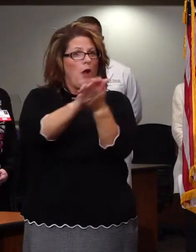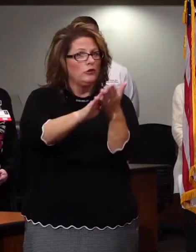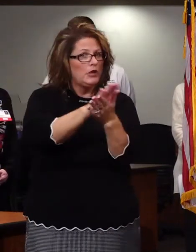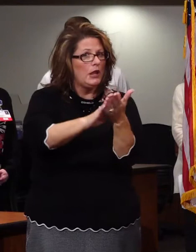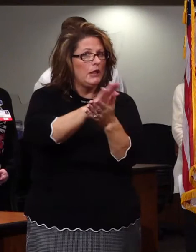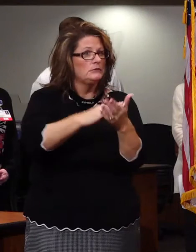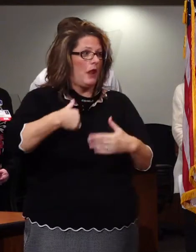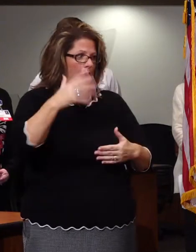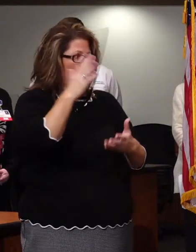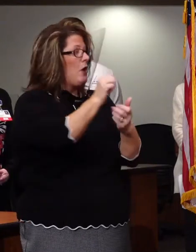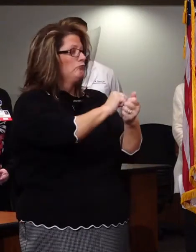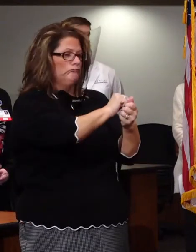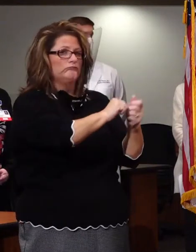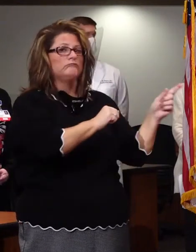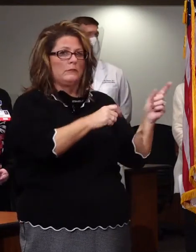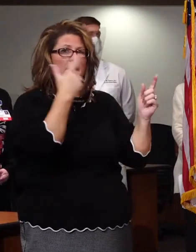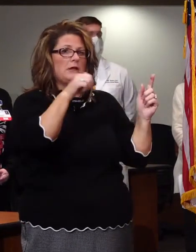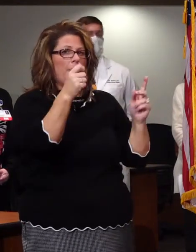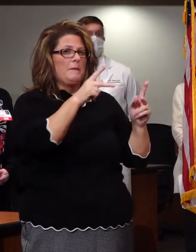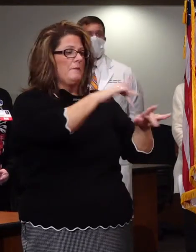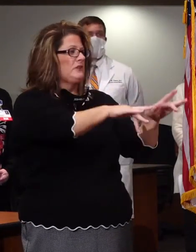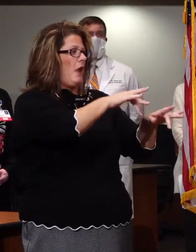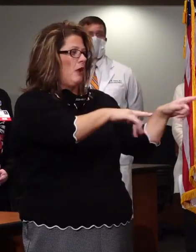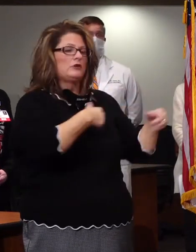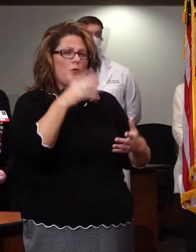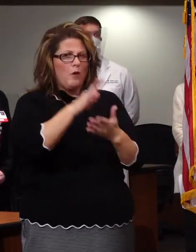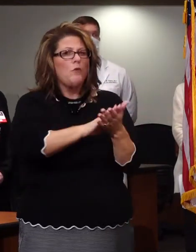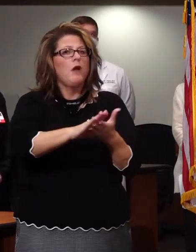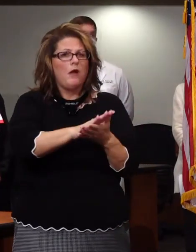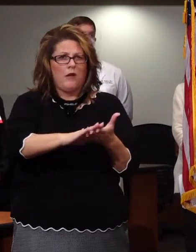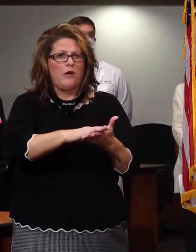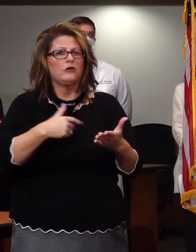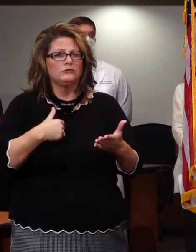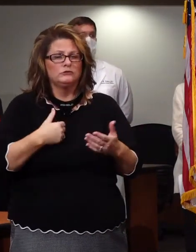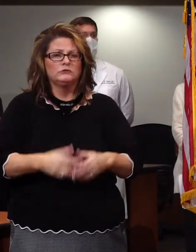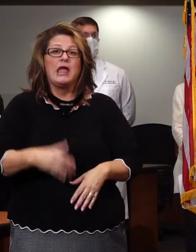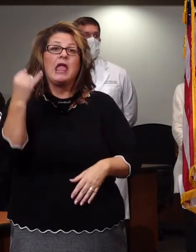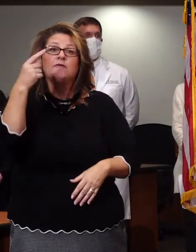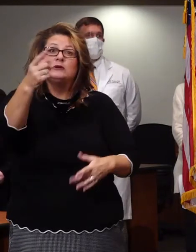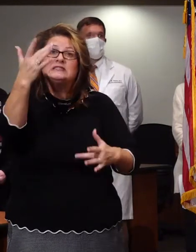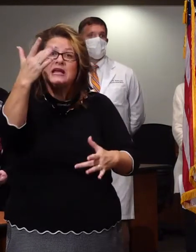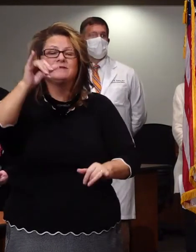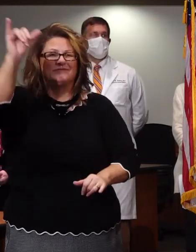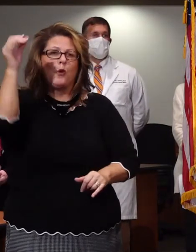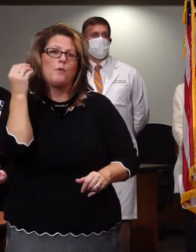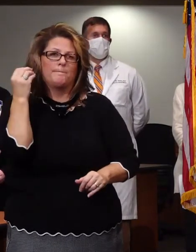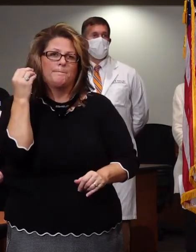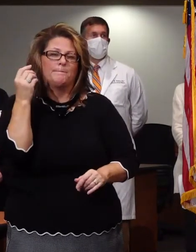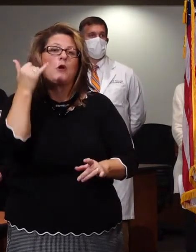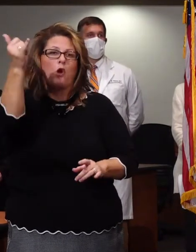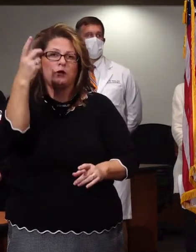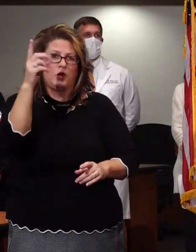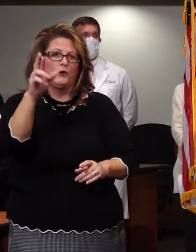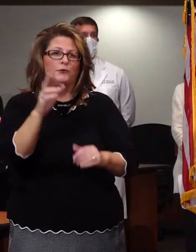been touching this, and a couple of the others have as well. And if you're sick, stay home, call the doctor.